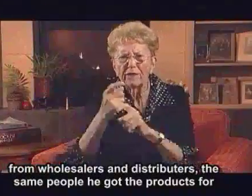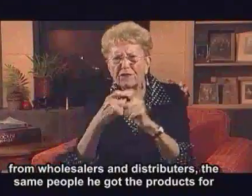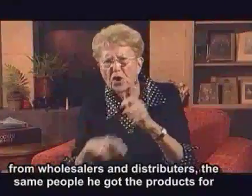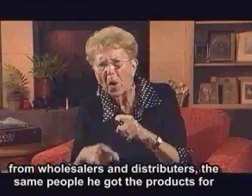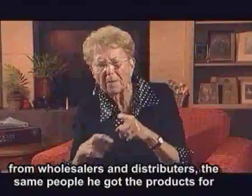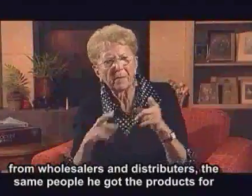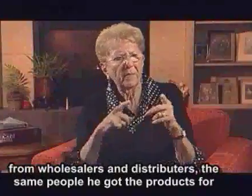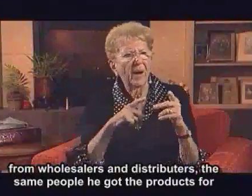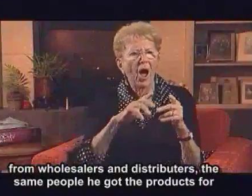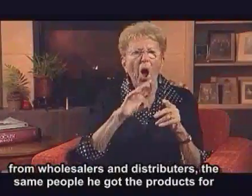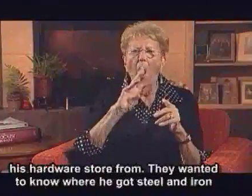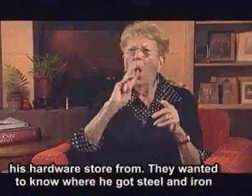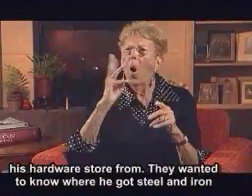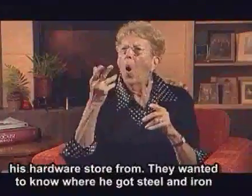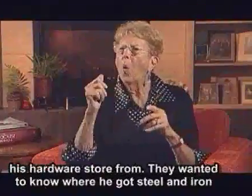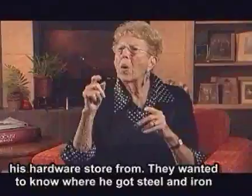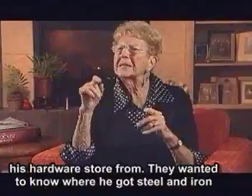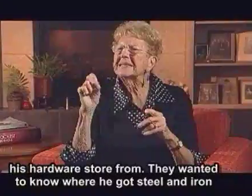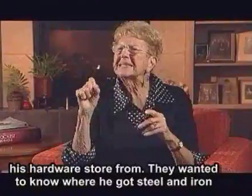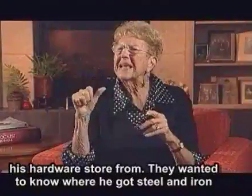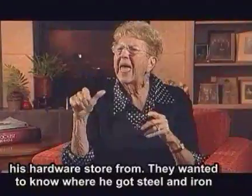people that he got the products for his hardware store from.